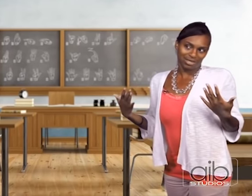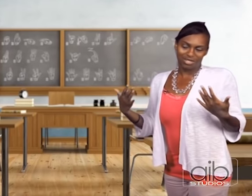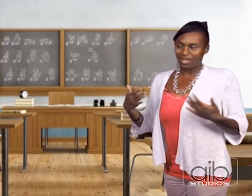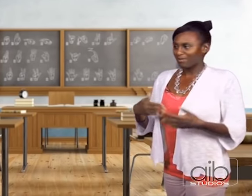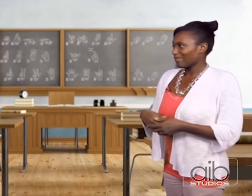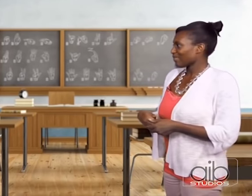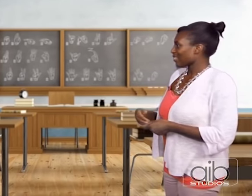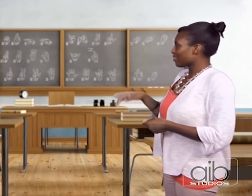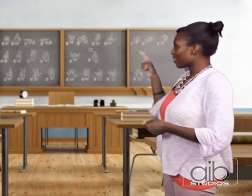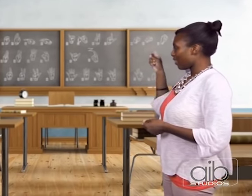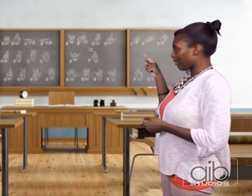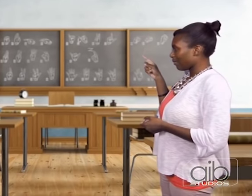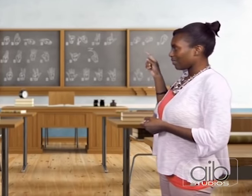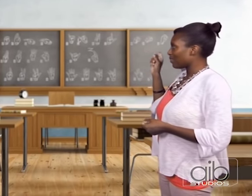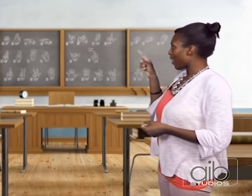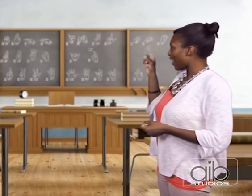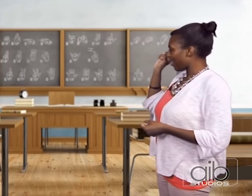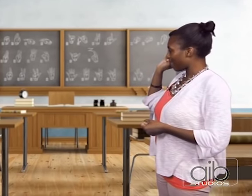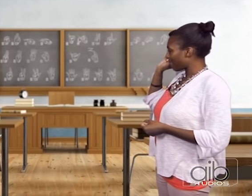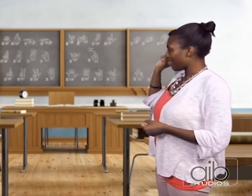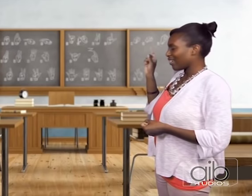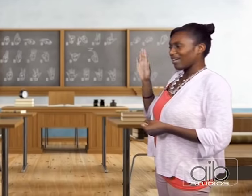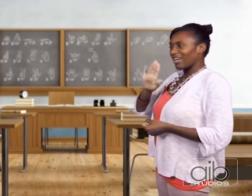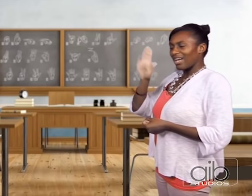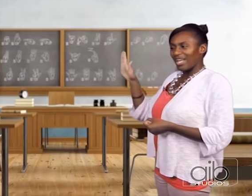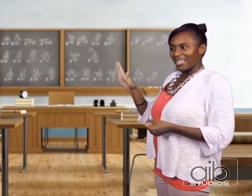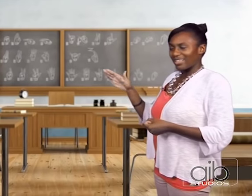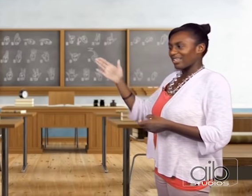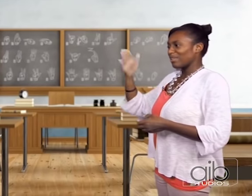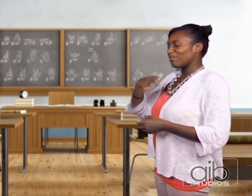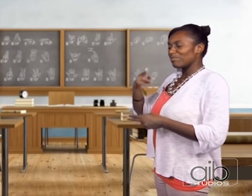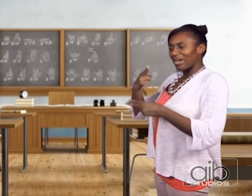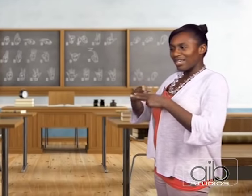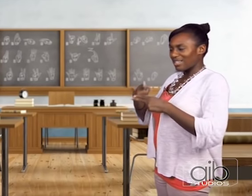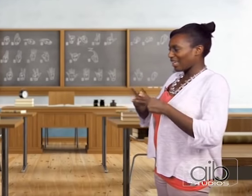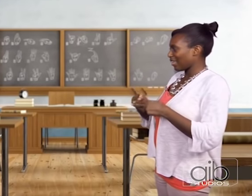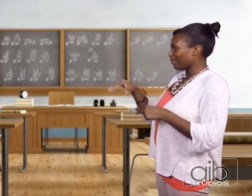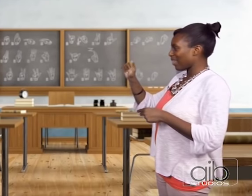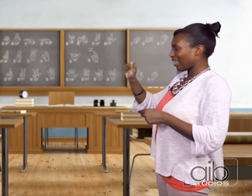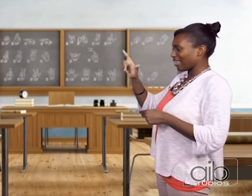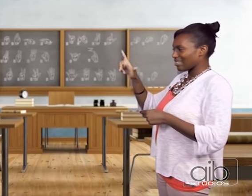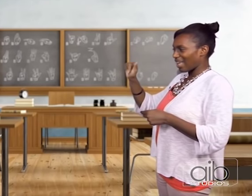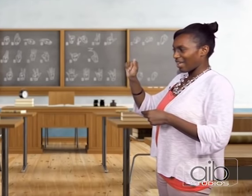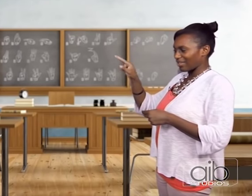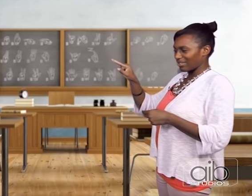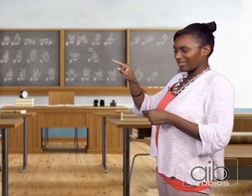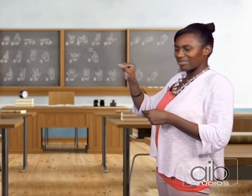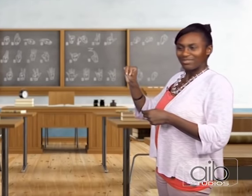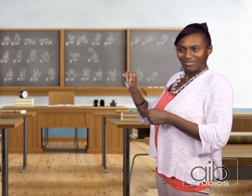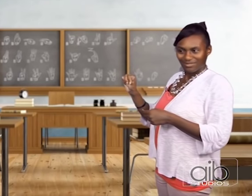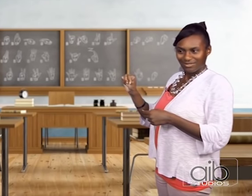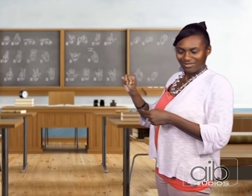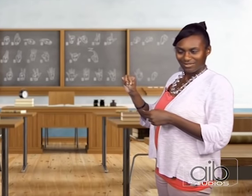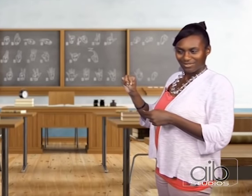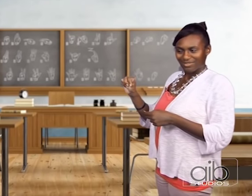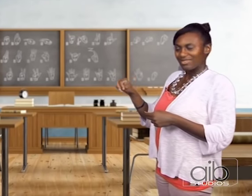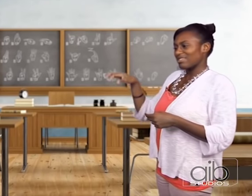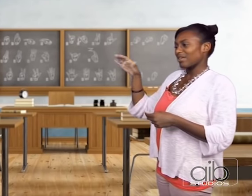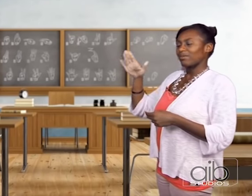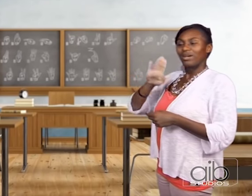time. So you have, hi, my name is Alan. So,